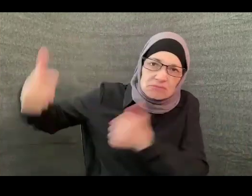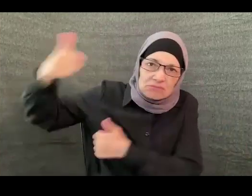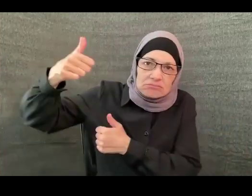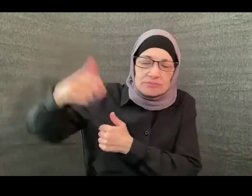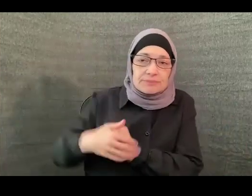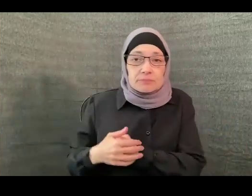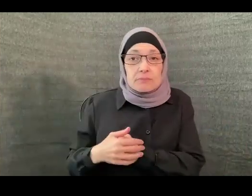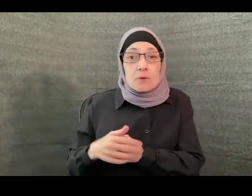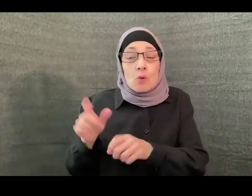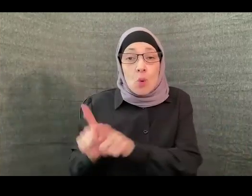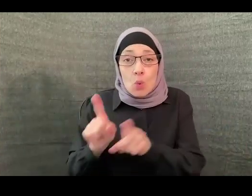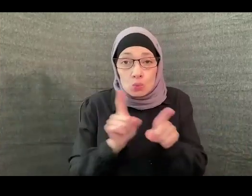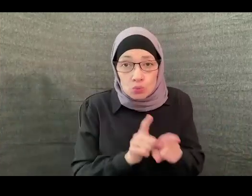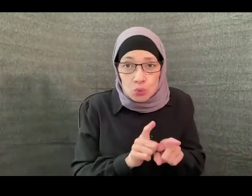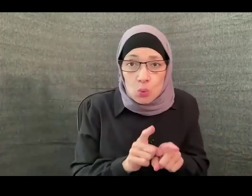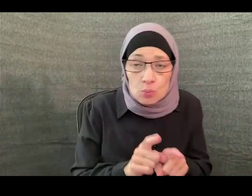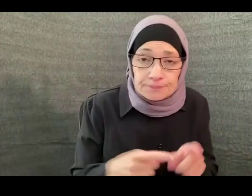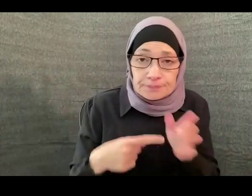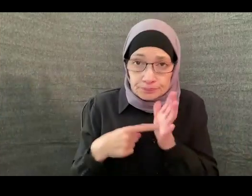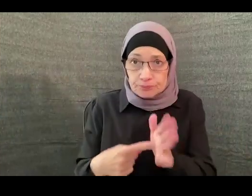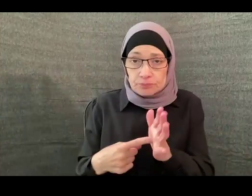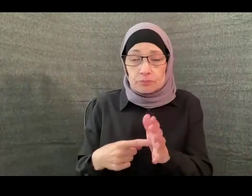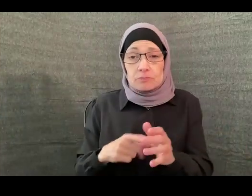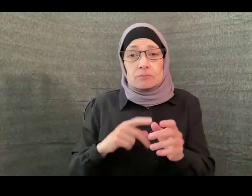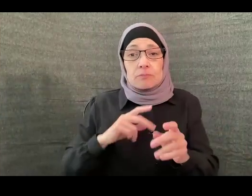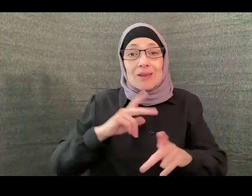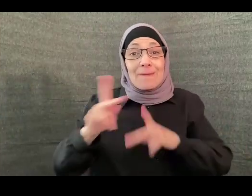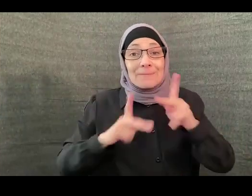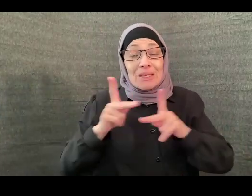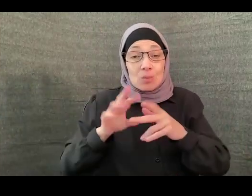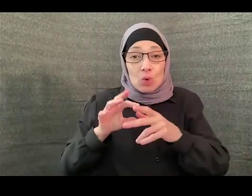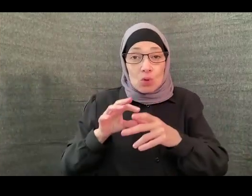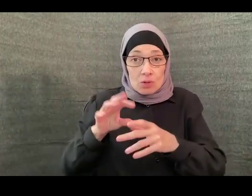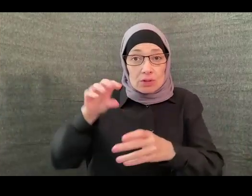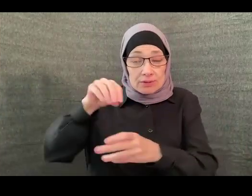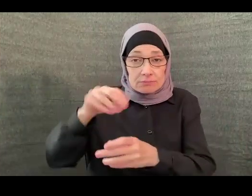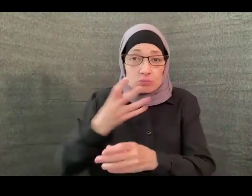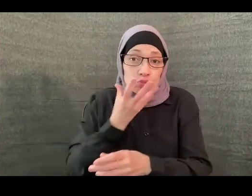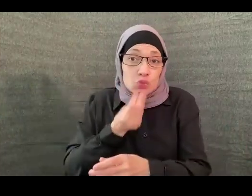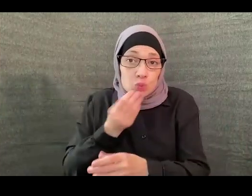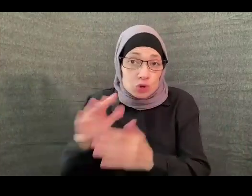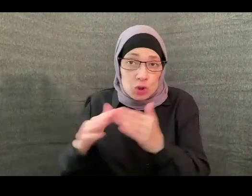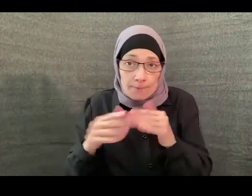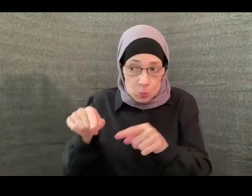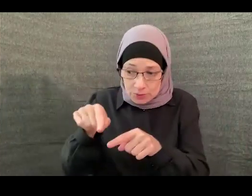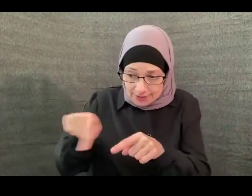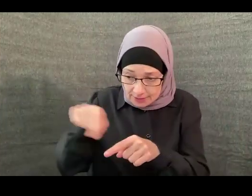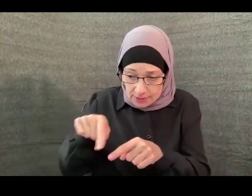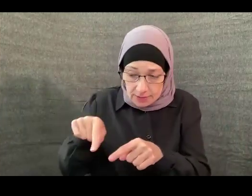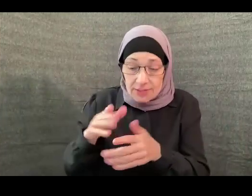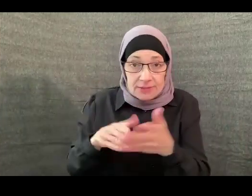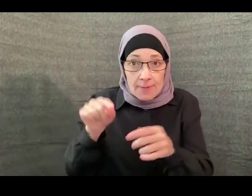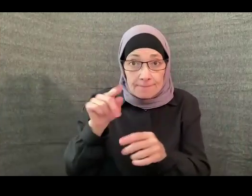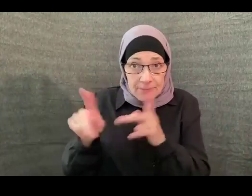the people of the Jewish community who have violated their covenant with